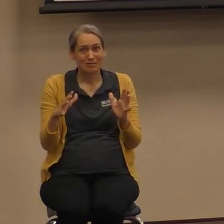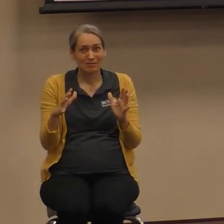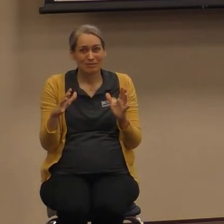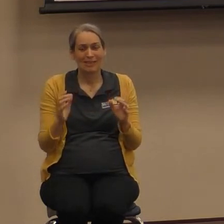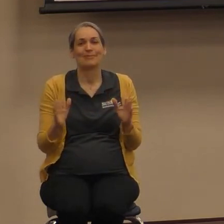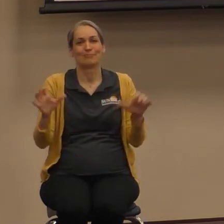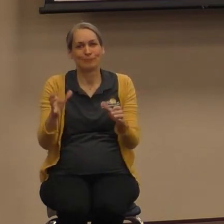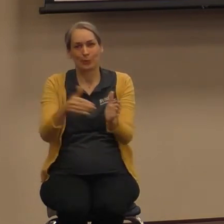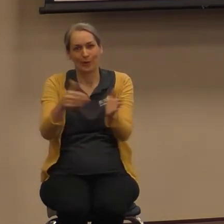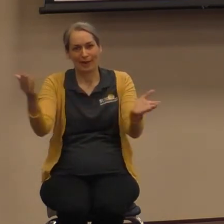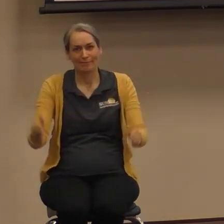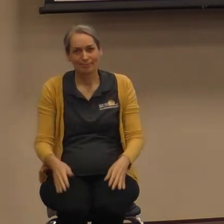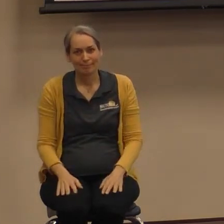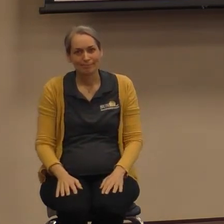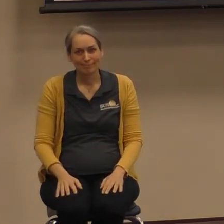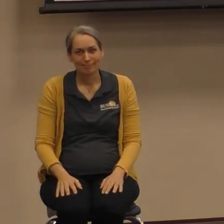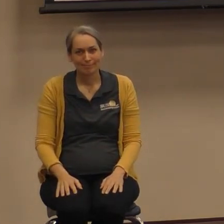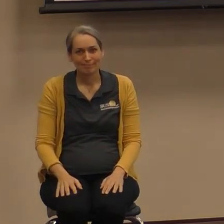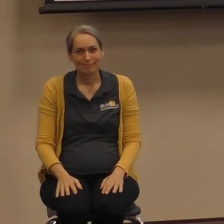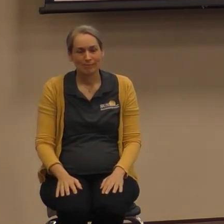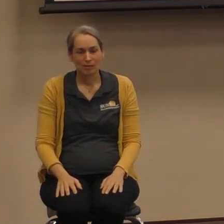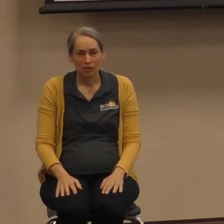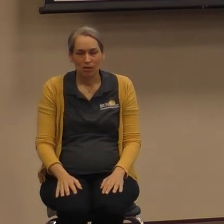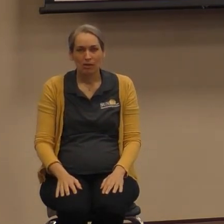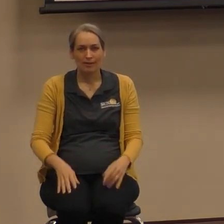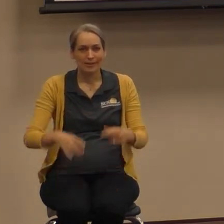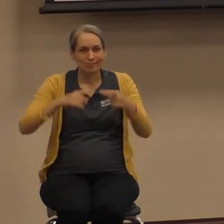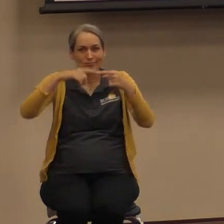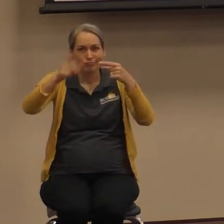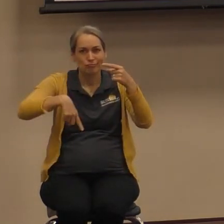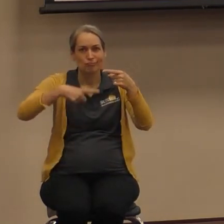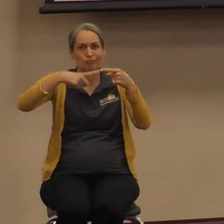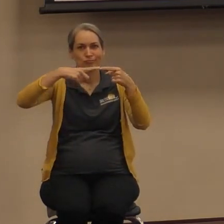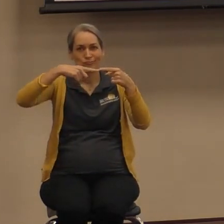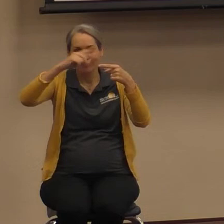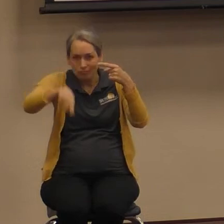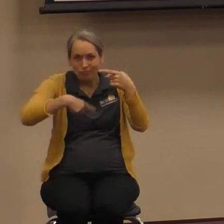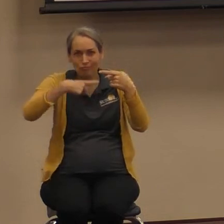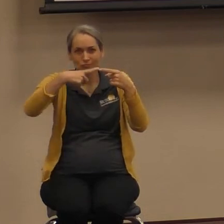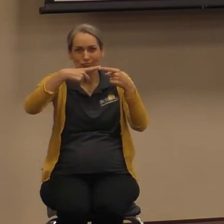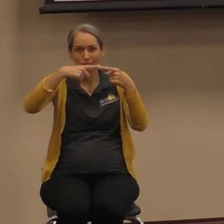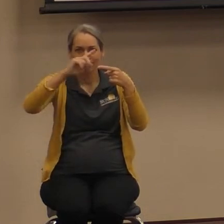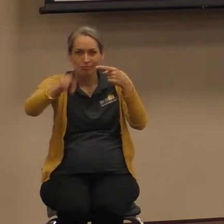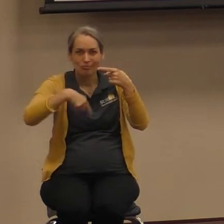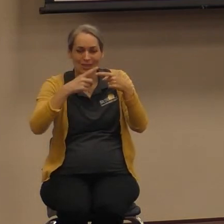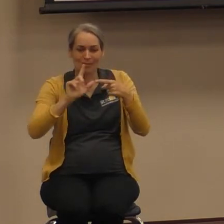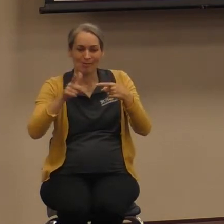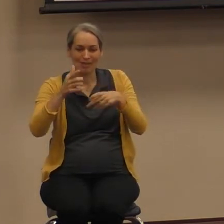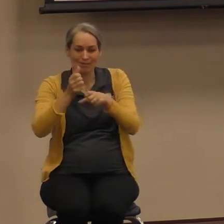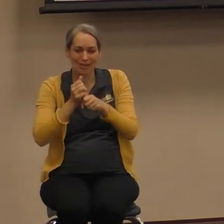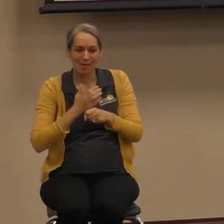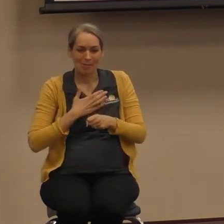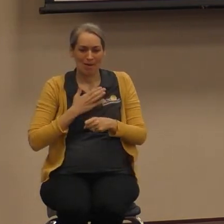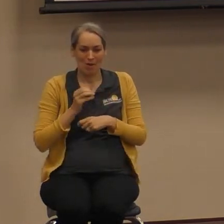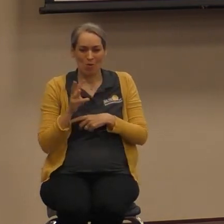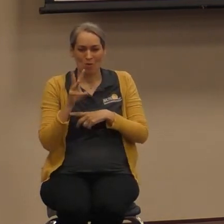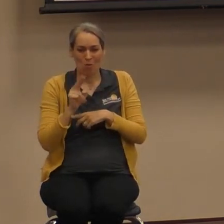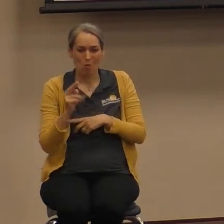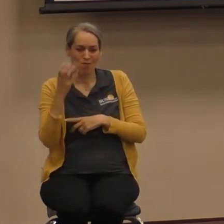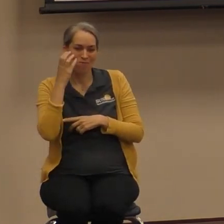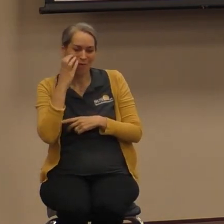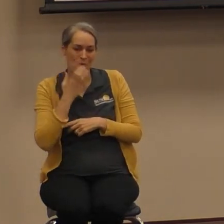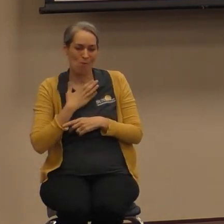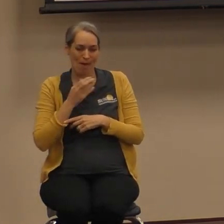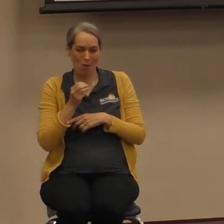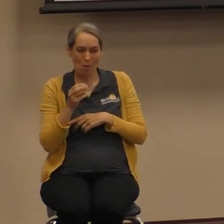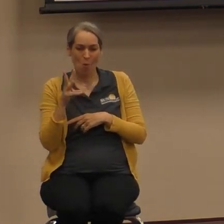again. We start over and over and over and over. When I get my own phone, my own computer, of course the problem gets worse. I go into